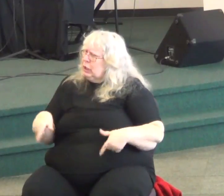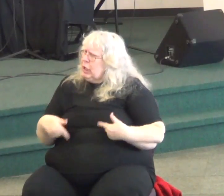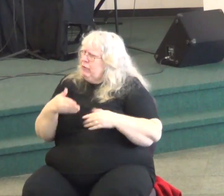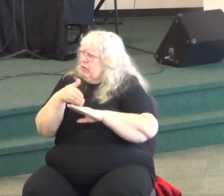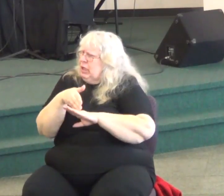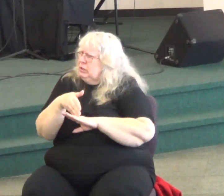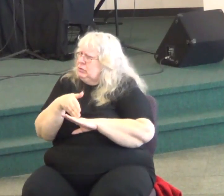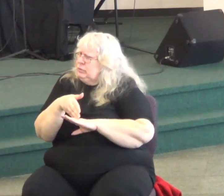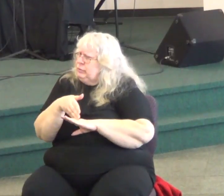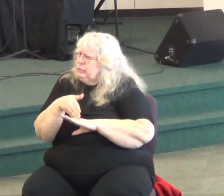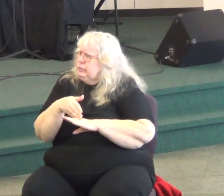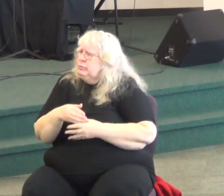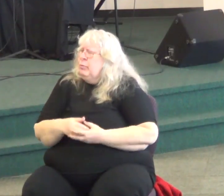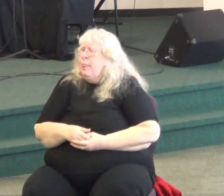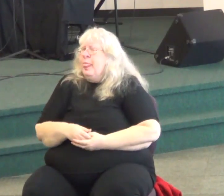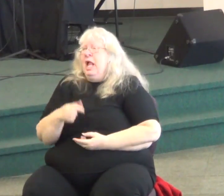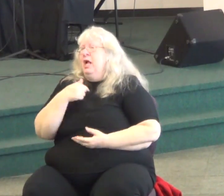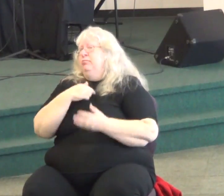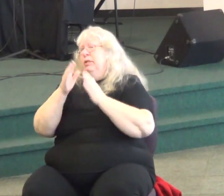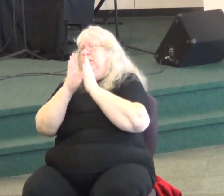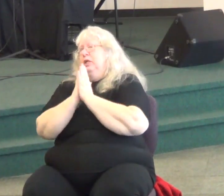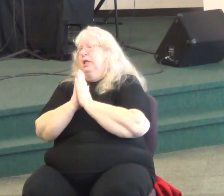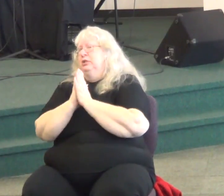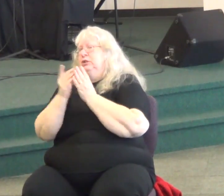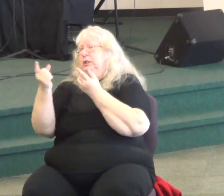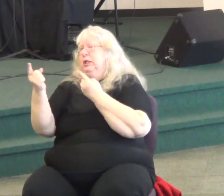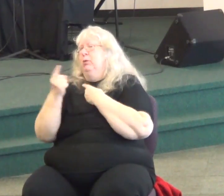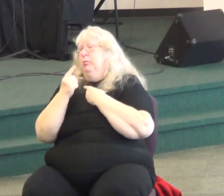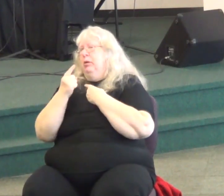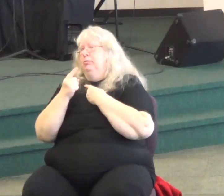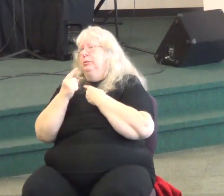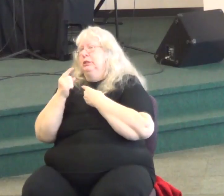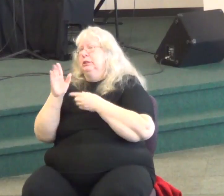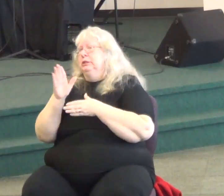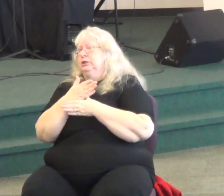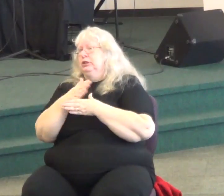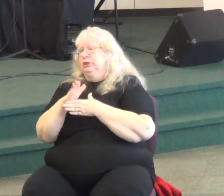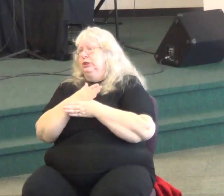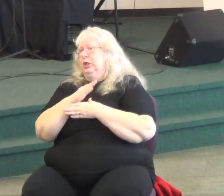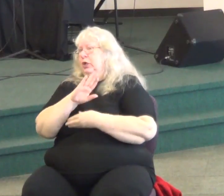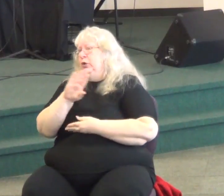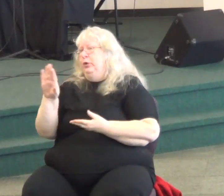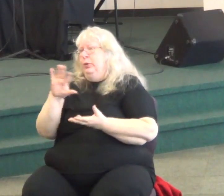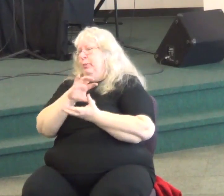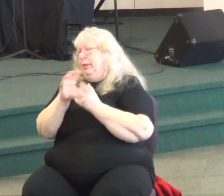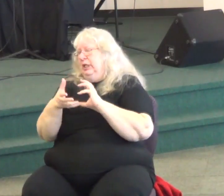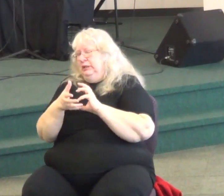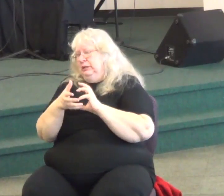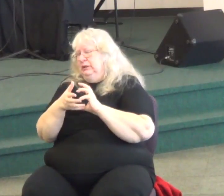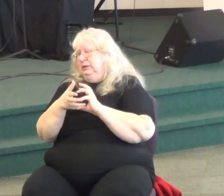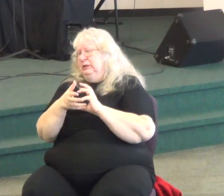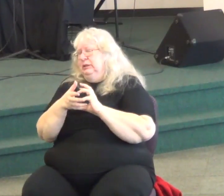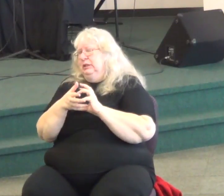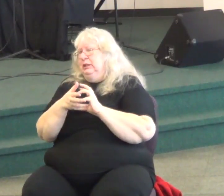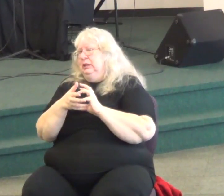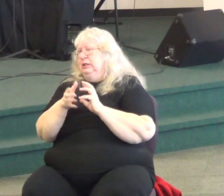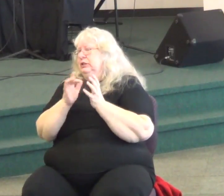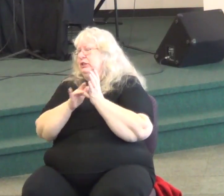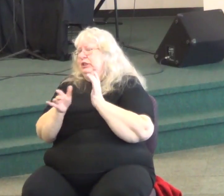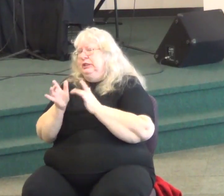I'm not going to ask you to come up here and grab the microphone and share your mess. Jesus said, I didn't come to make you look like